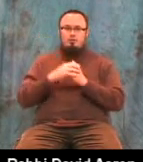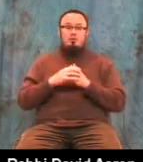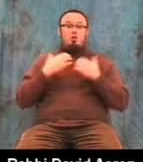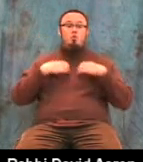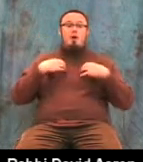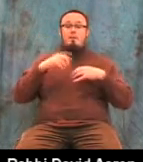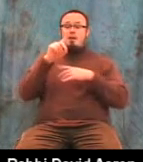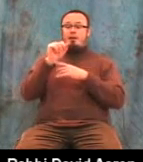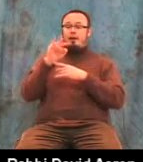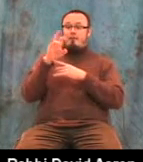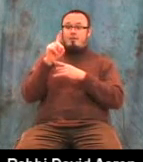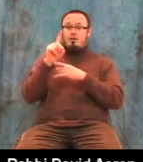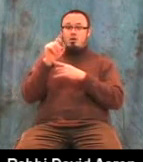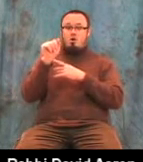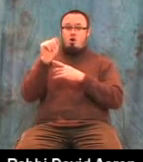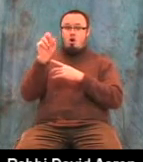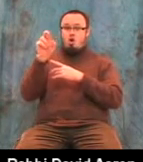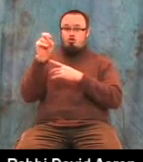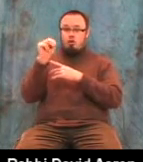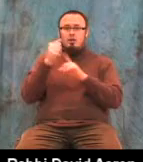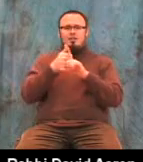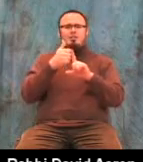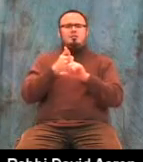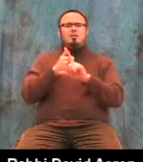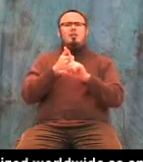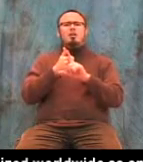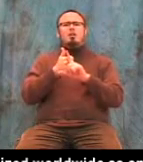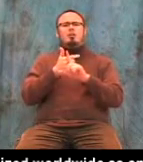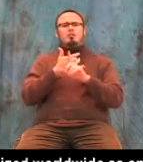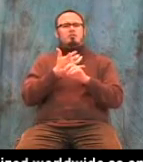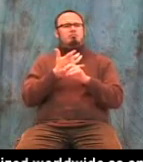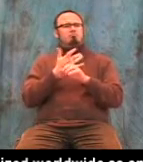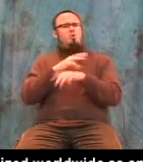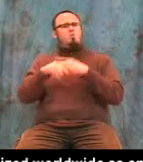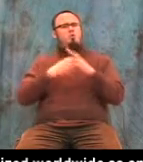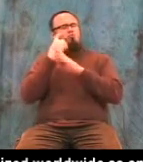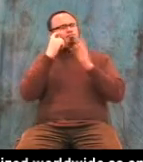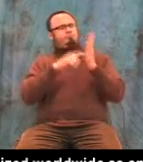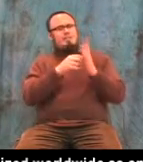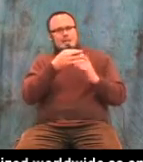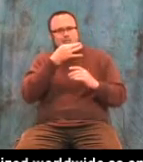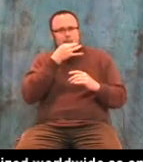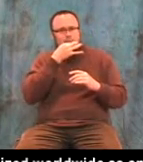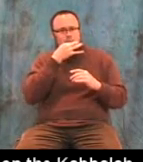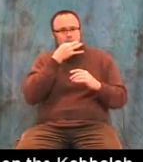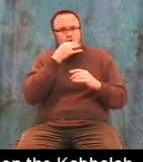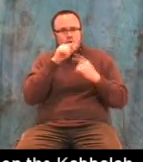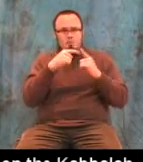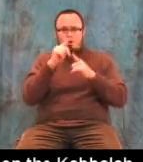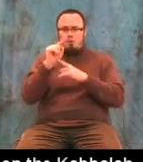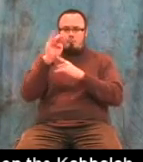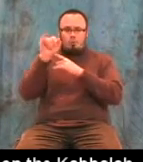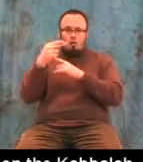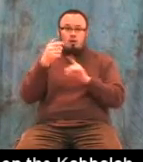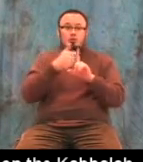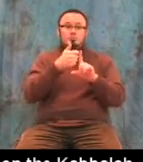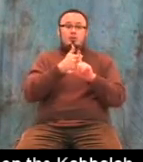Rabbi David Aaron is recognized worldwide as an expert on the Kabbalah and is the best-selling author of Seeing